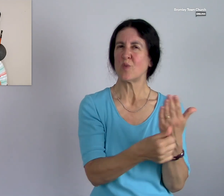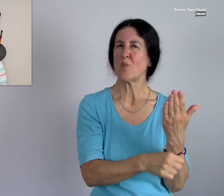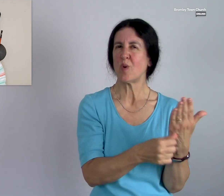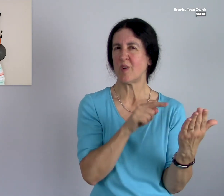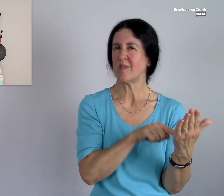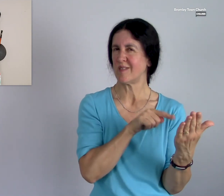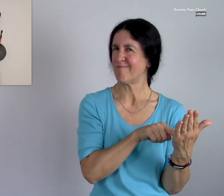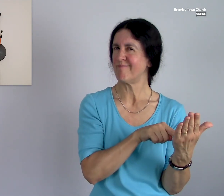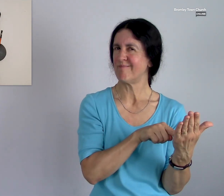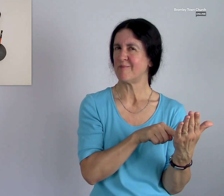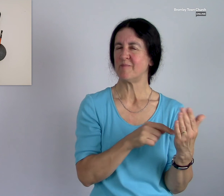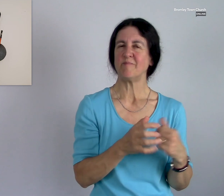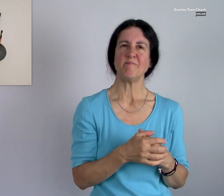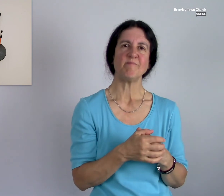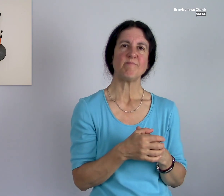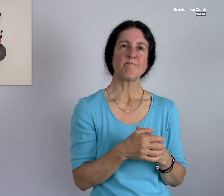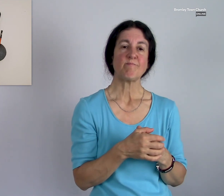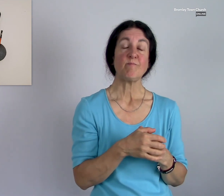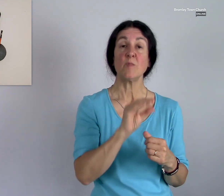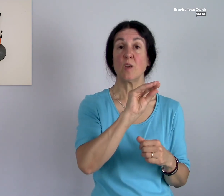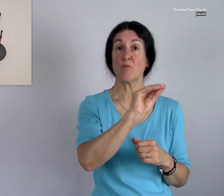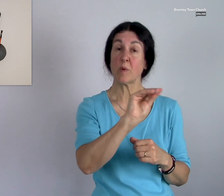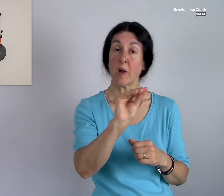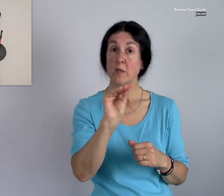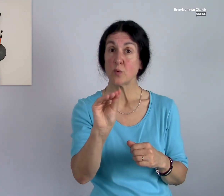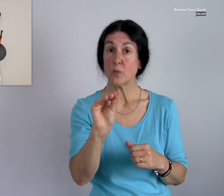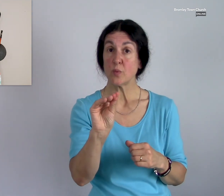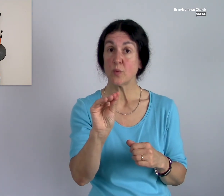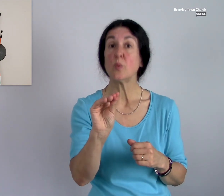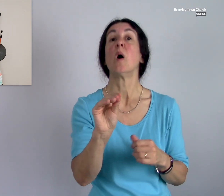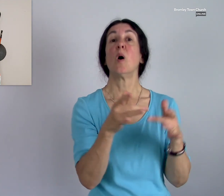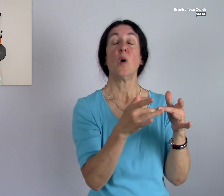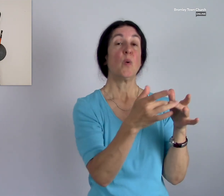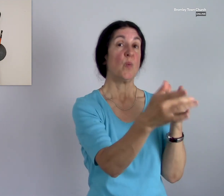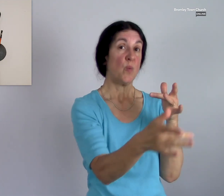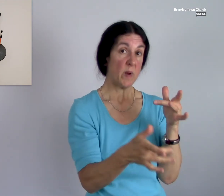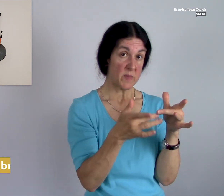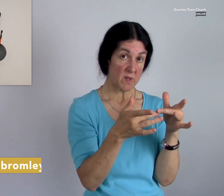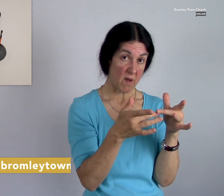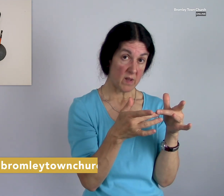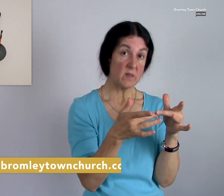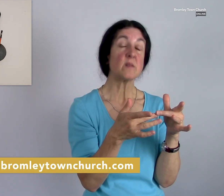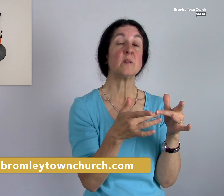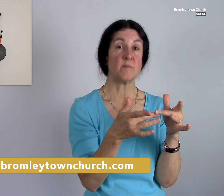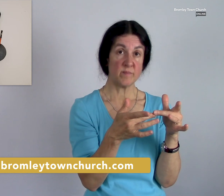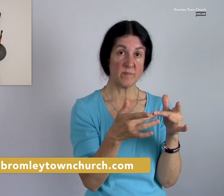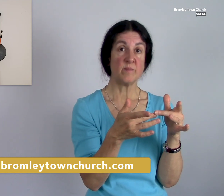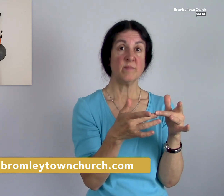Right. Leaves for me to remind you to visit our website,